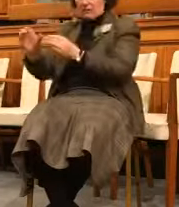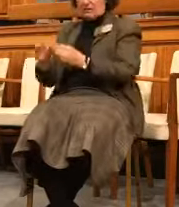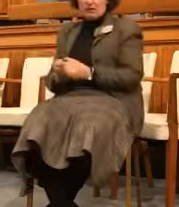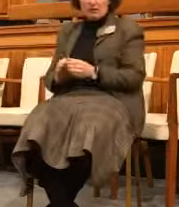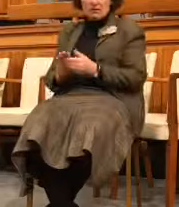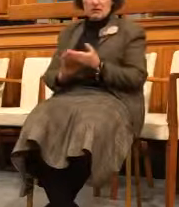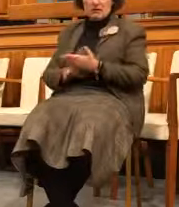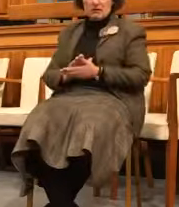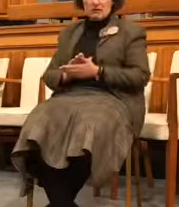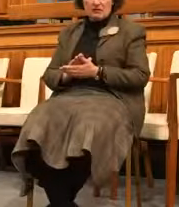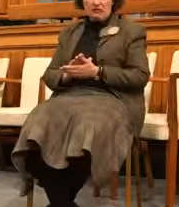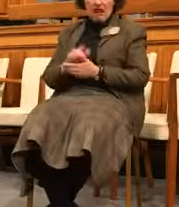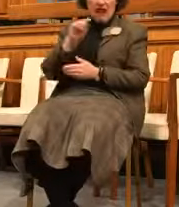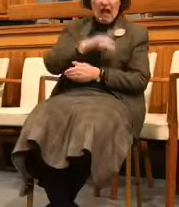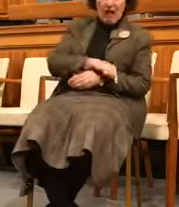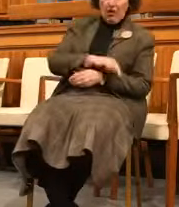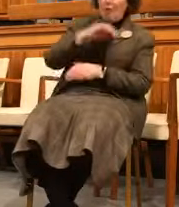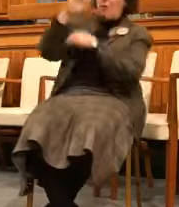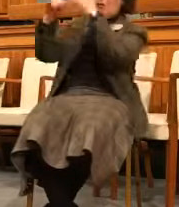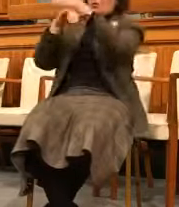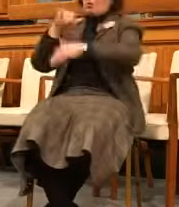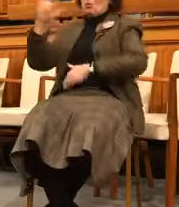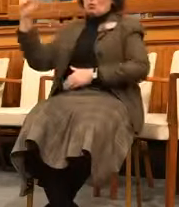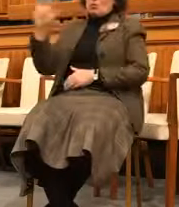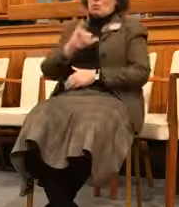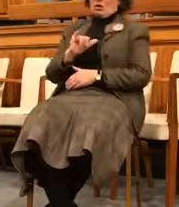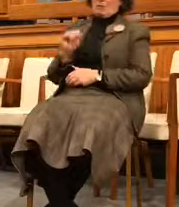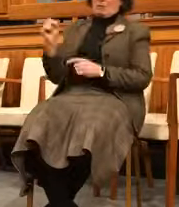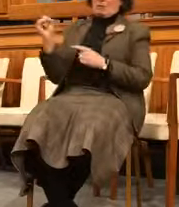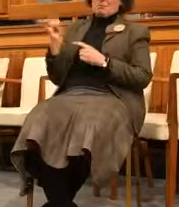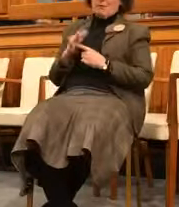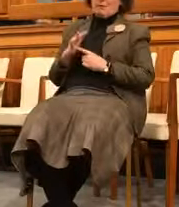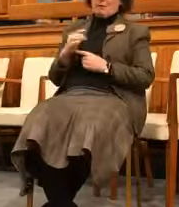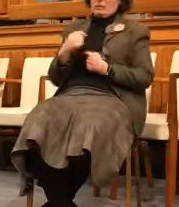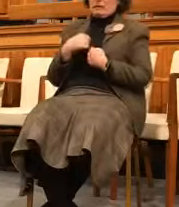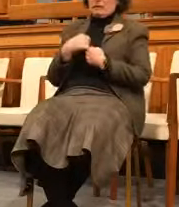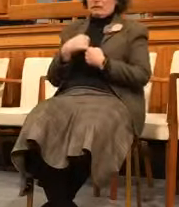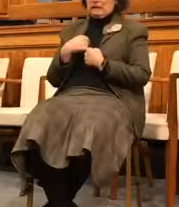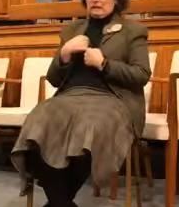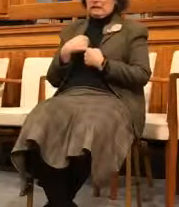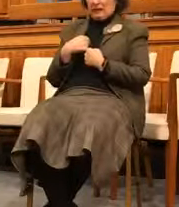is at stake. If you truly believe these things,